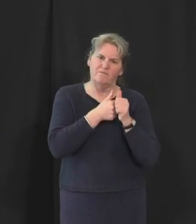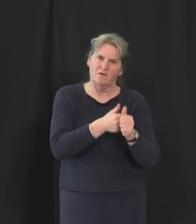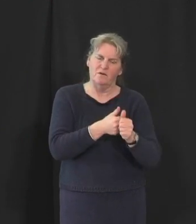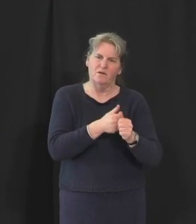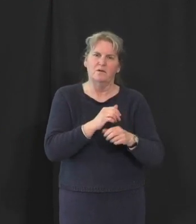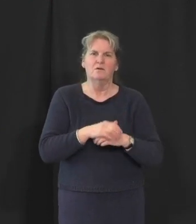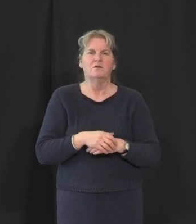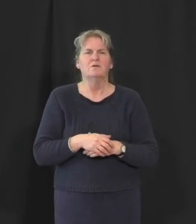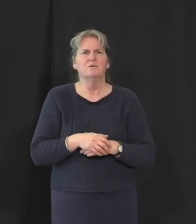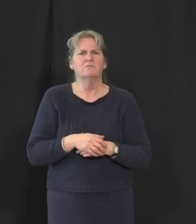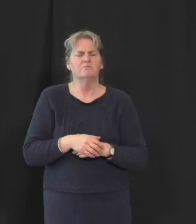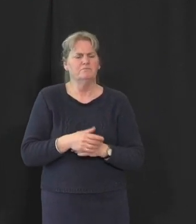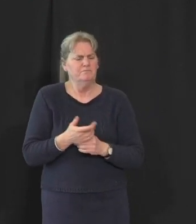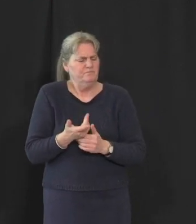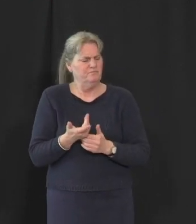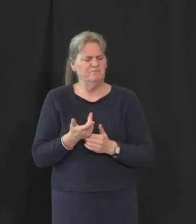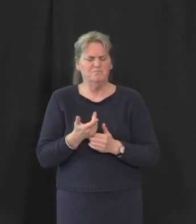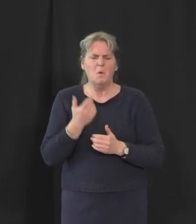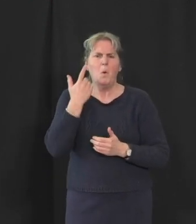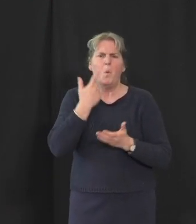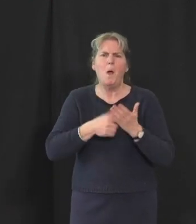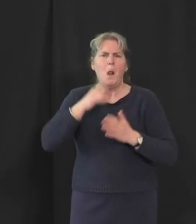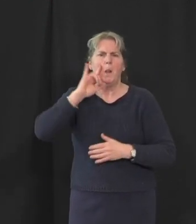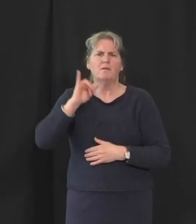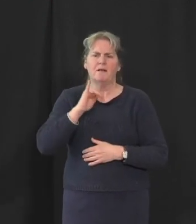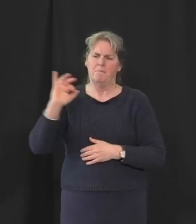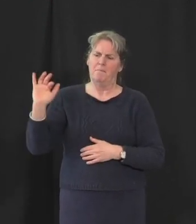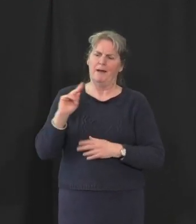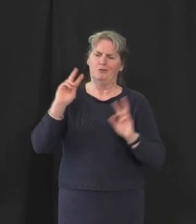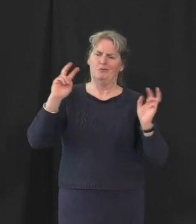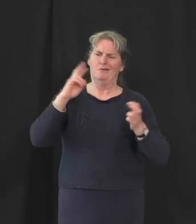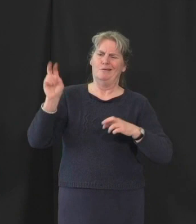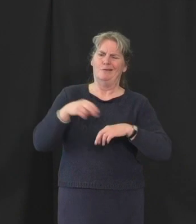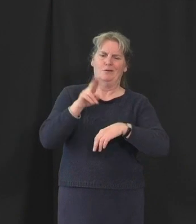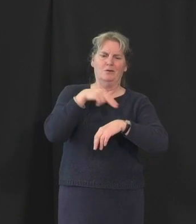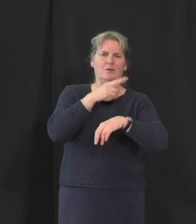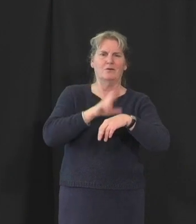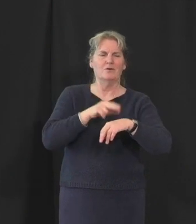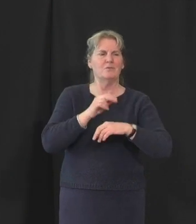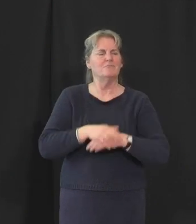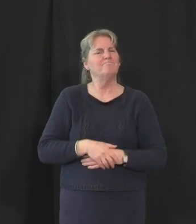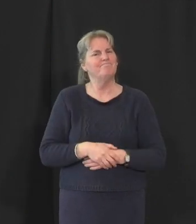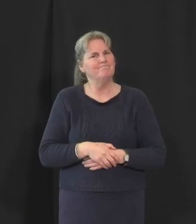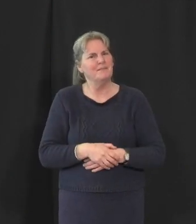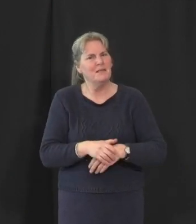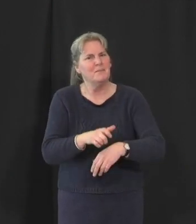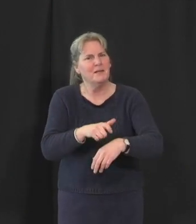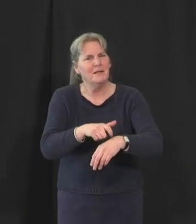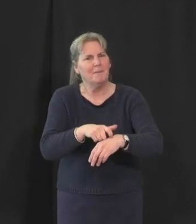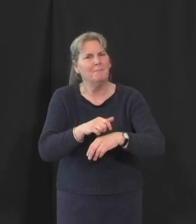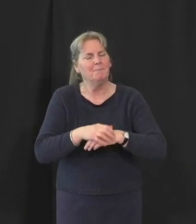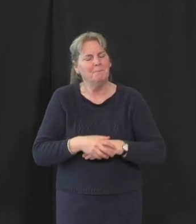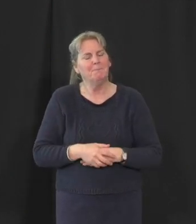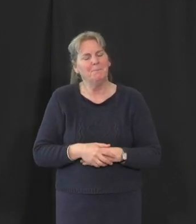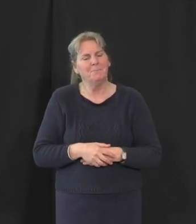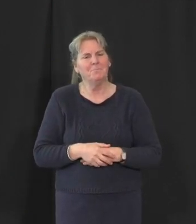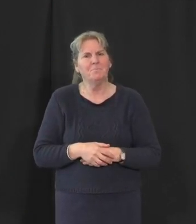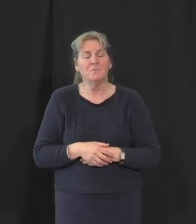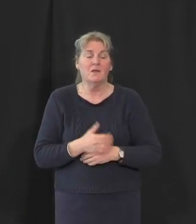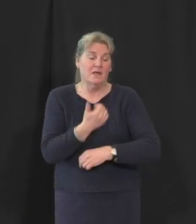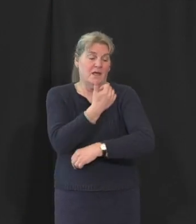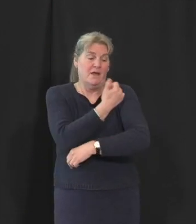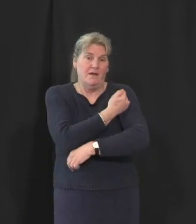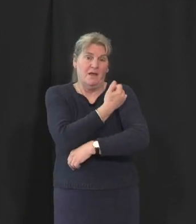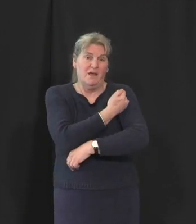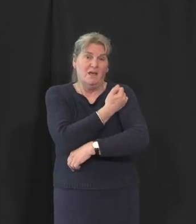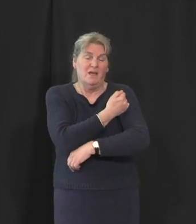And what will it take to get us back to normal? Firstly, a long time yet, and we should be setting vaccine